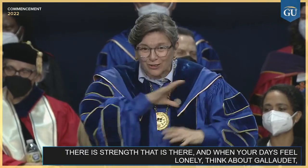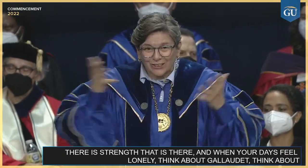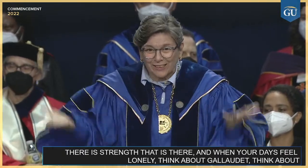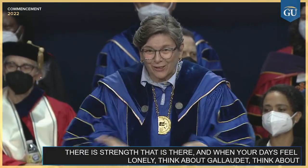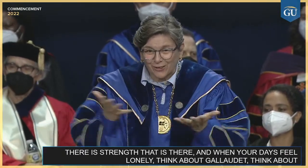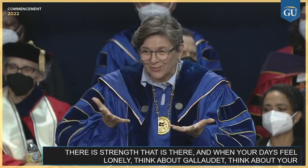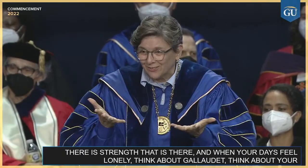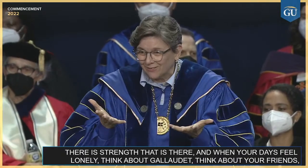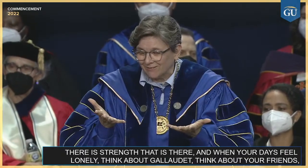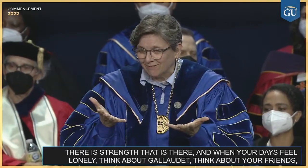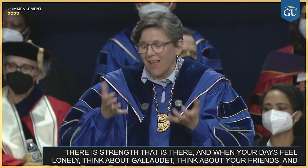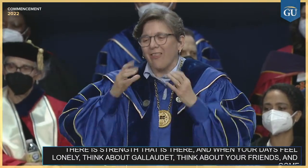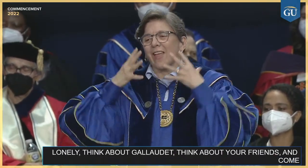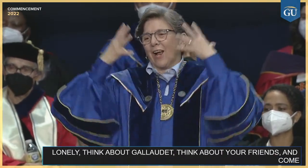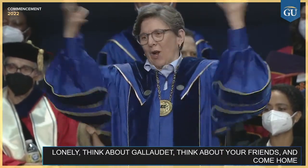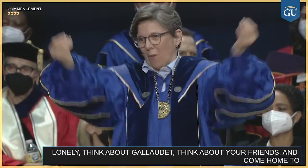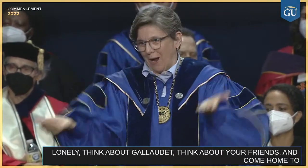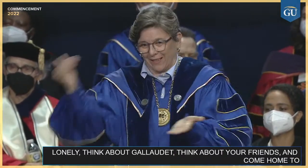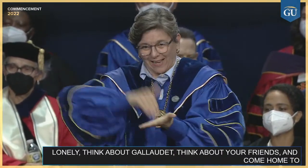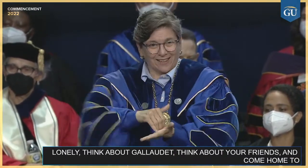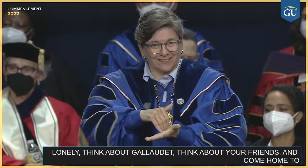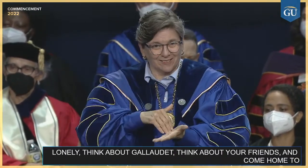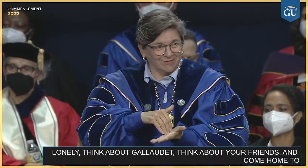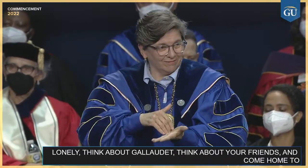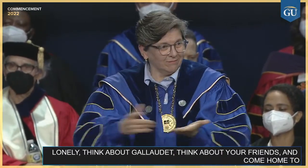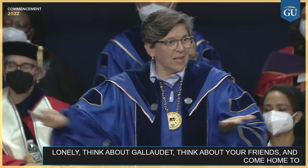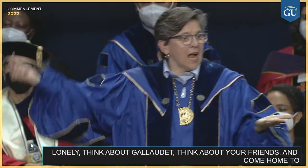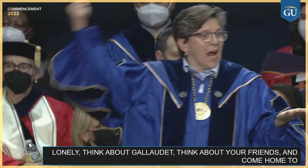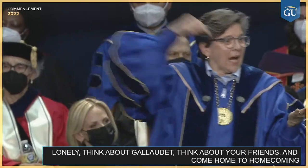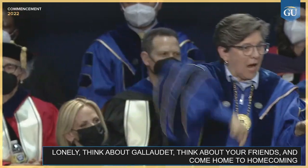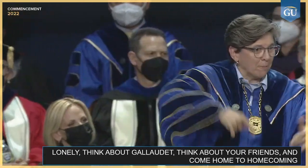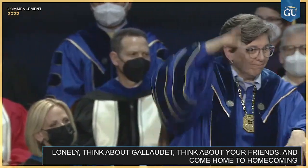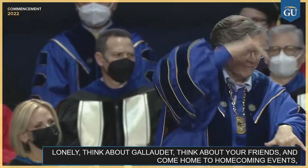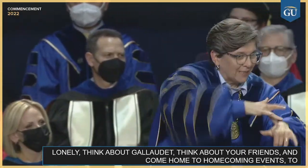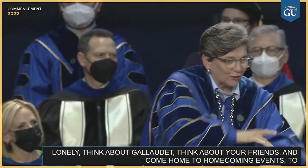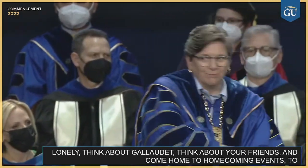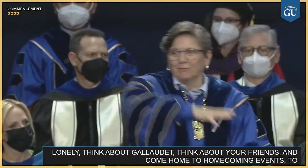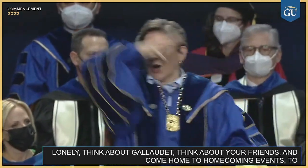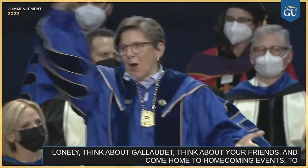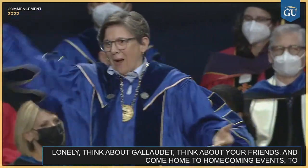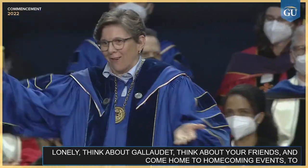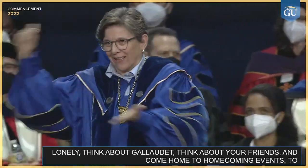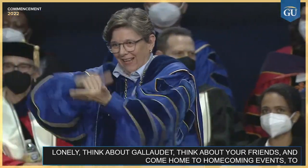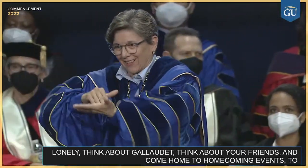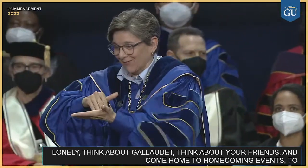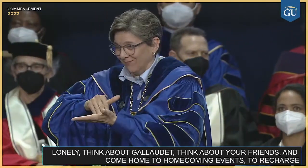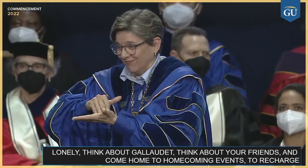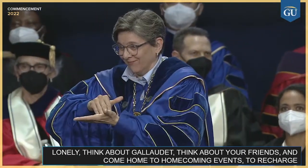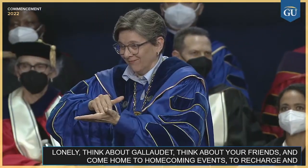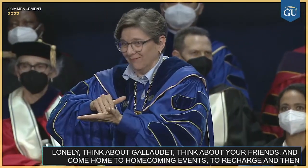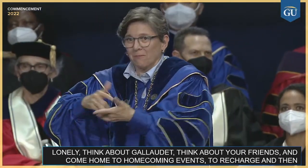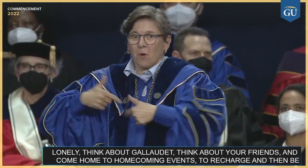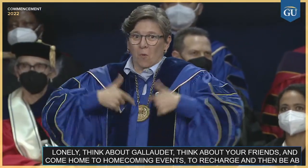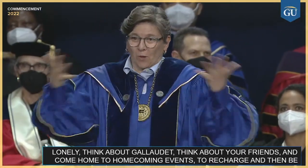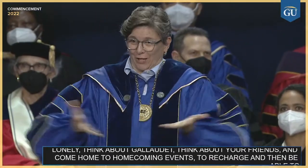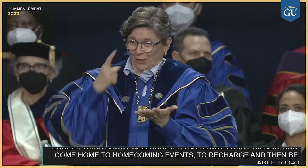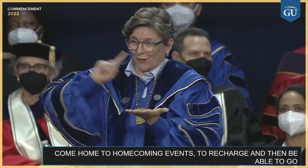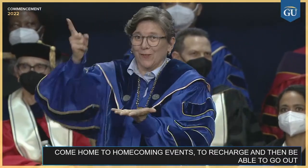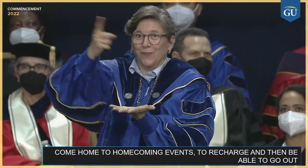to recharge and then be able to go out again. Come back and be re-energized and then go out into the world